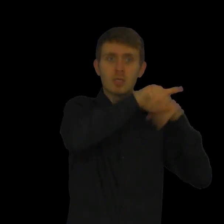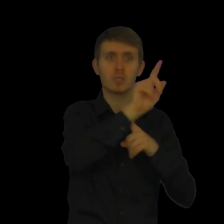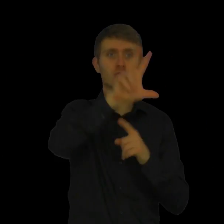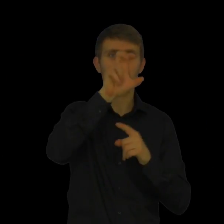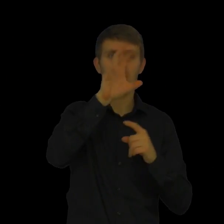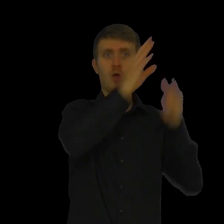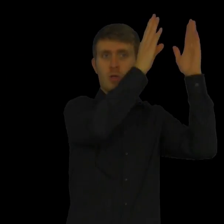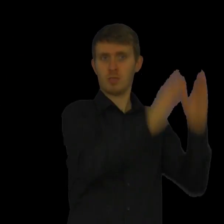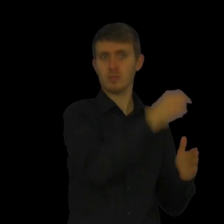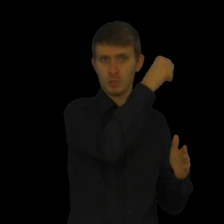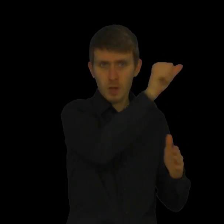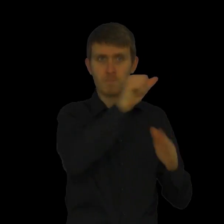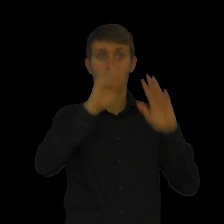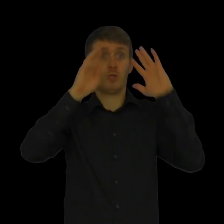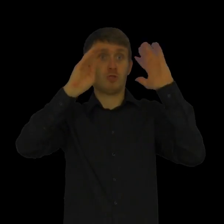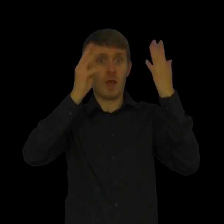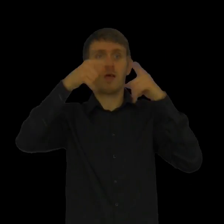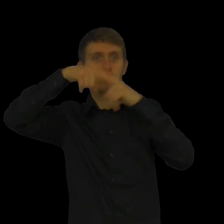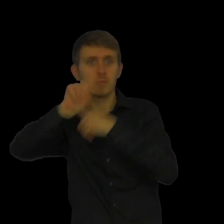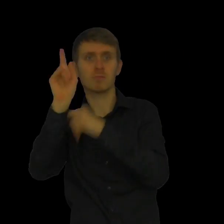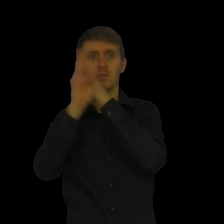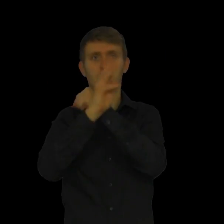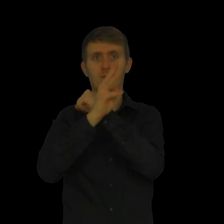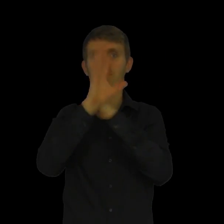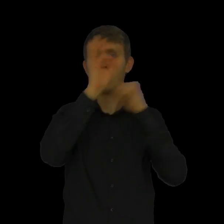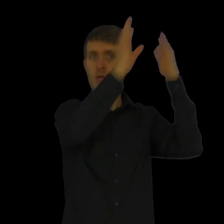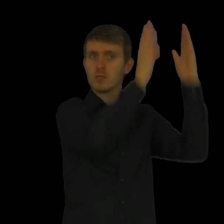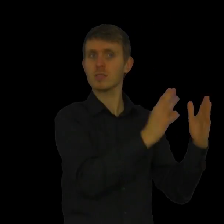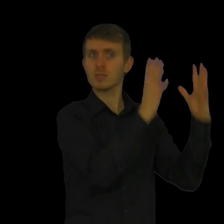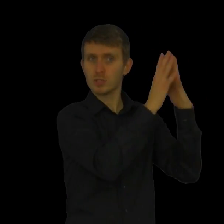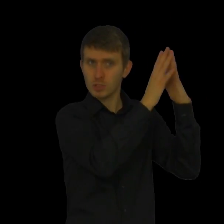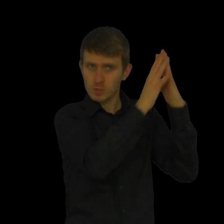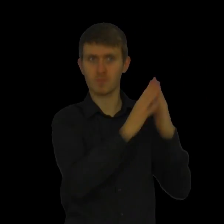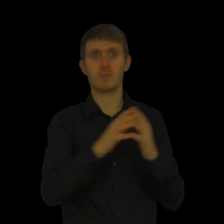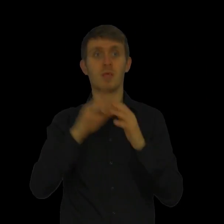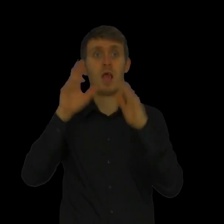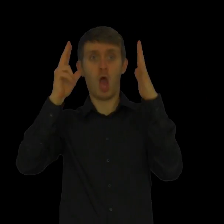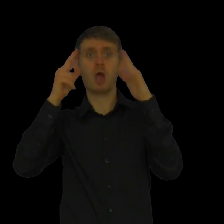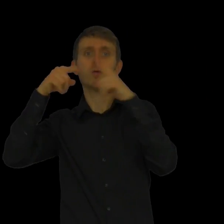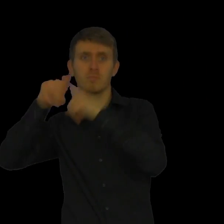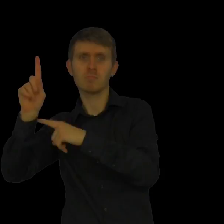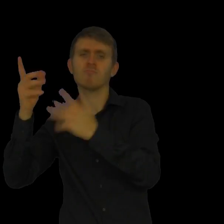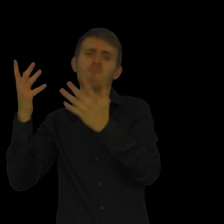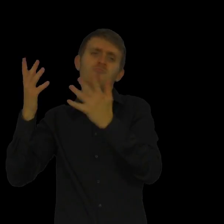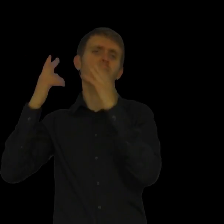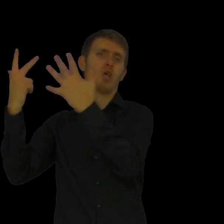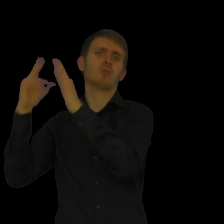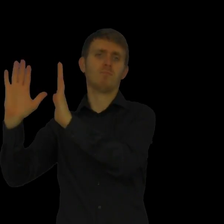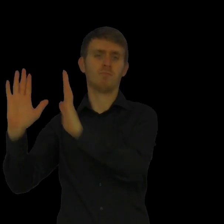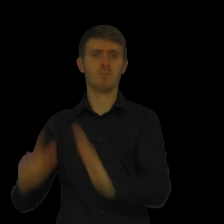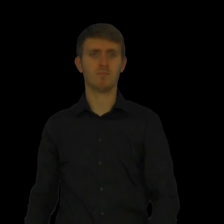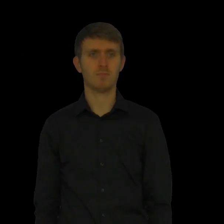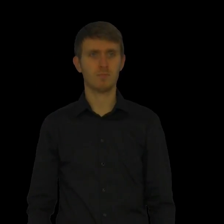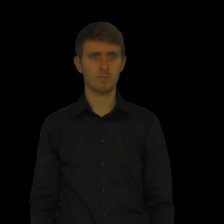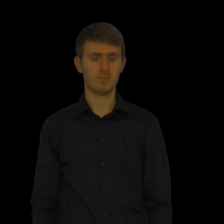four plus one ten so let's write that one ten in the tens place and now we focus on the tens place we have one ten plus